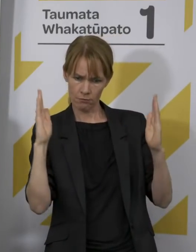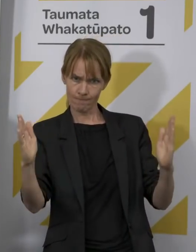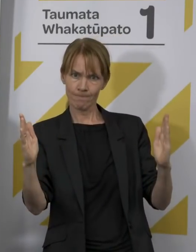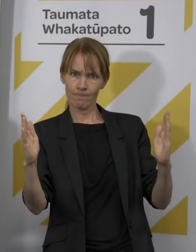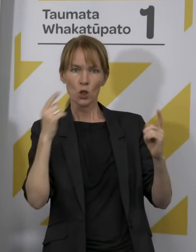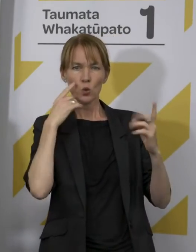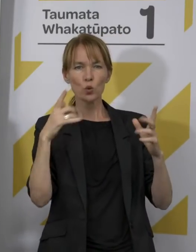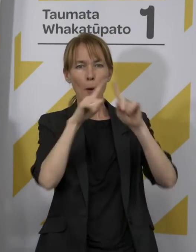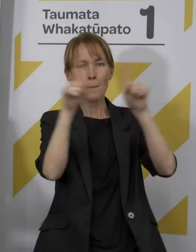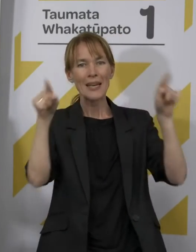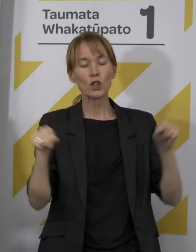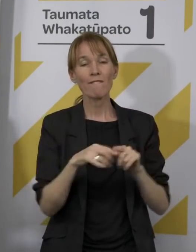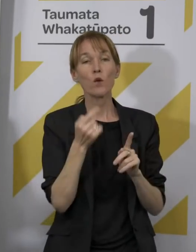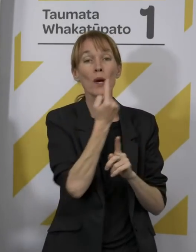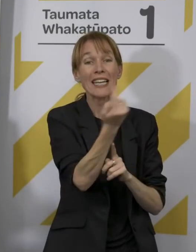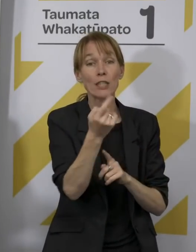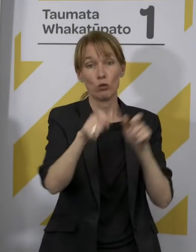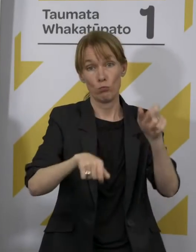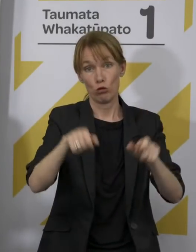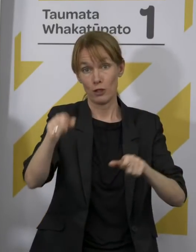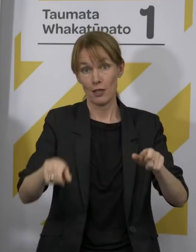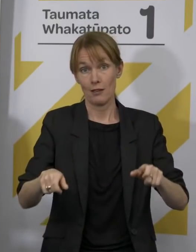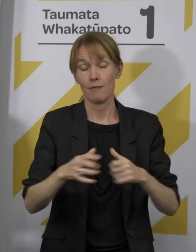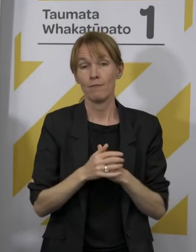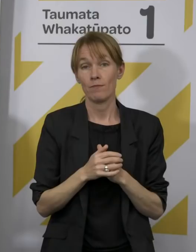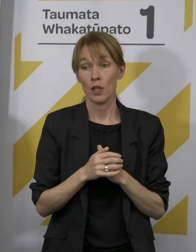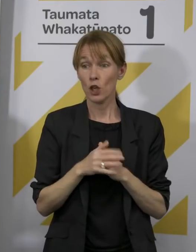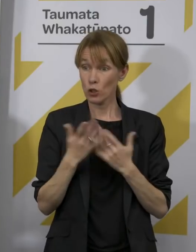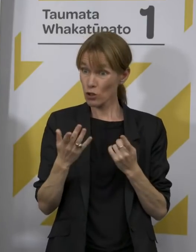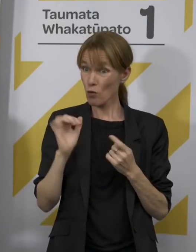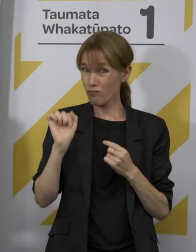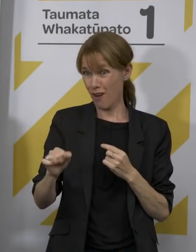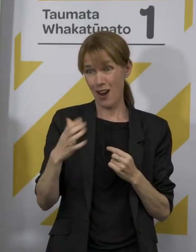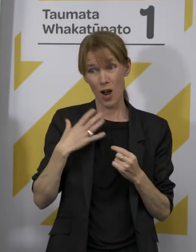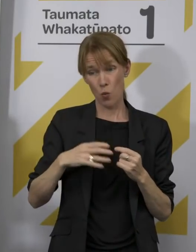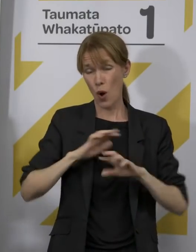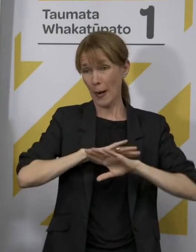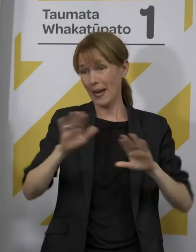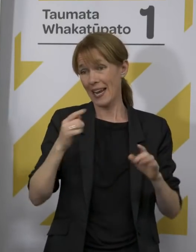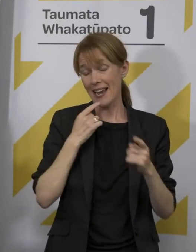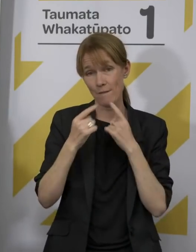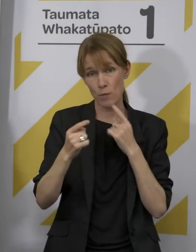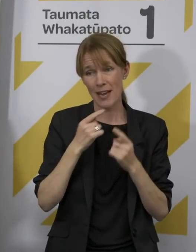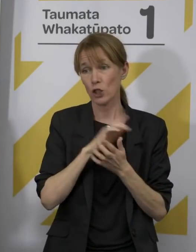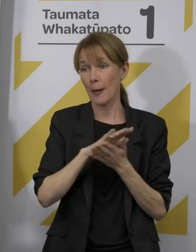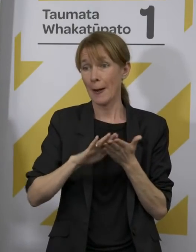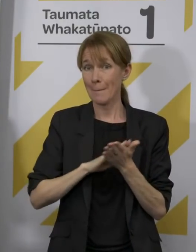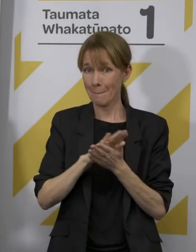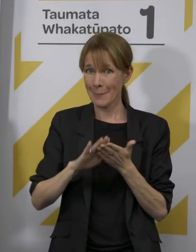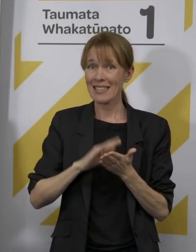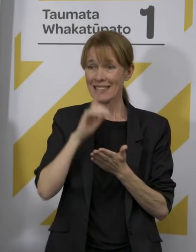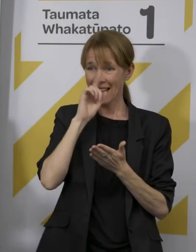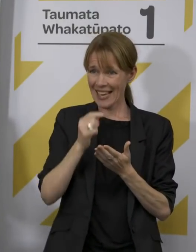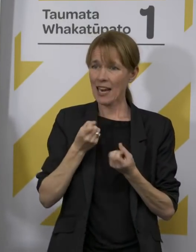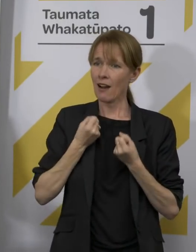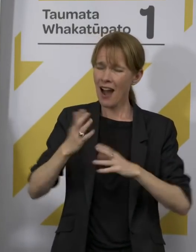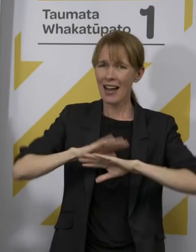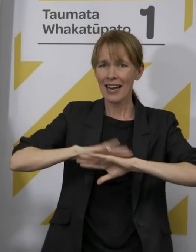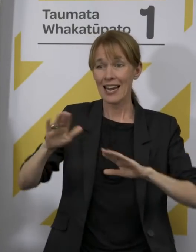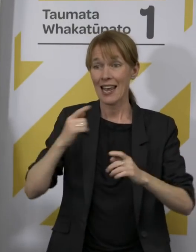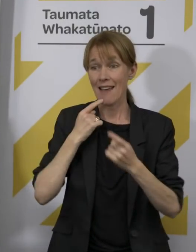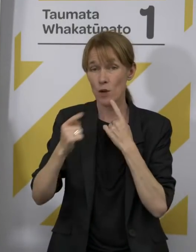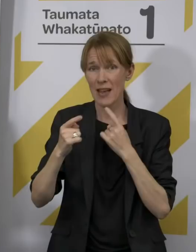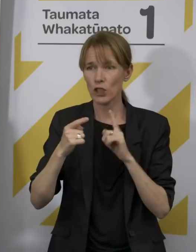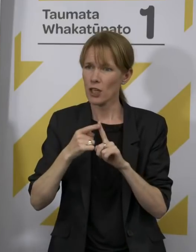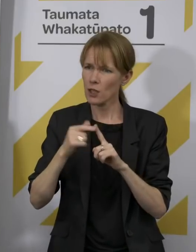really like to have that data and to be able to provide you with the same certainty every day as right from the start I've been able to provide the case numbers